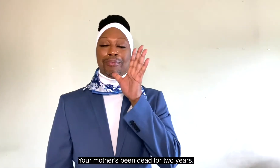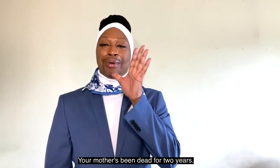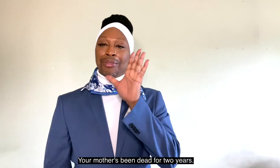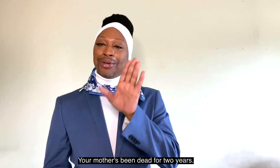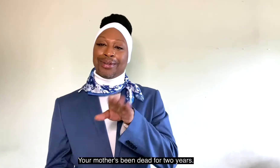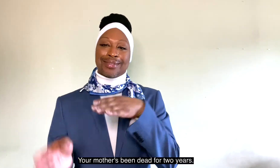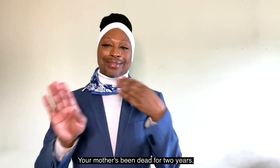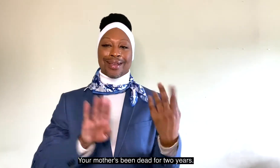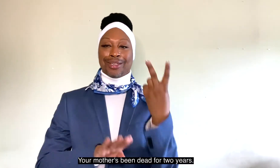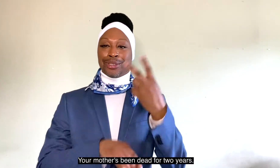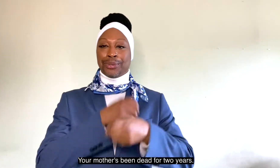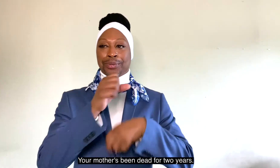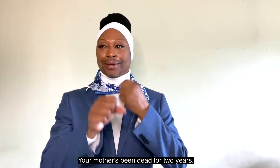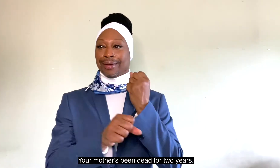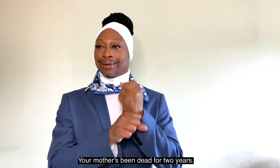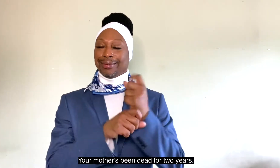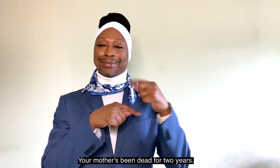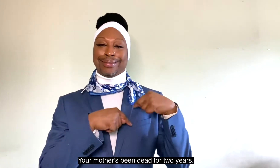Your mother's been dead for over two years.